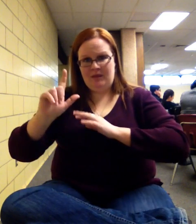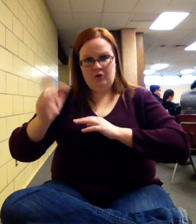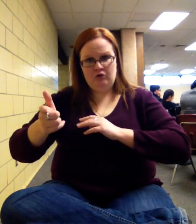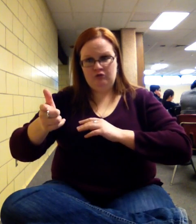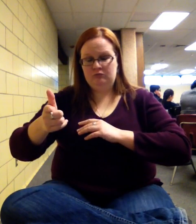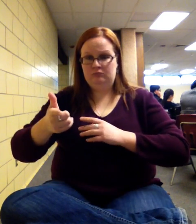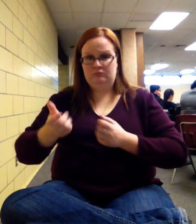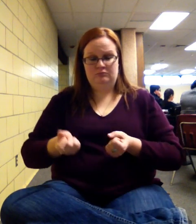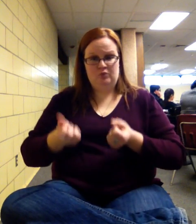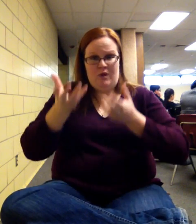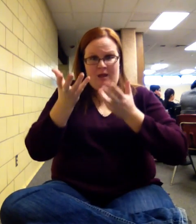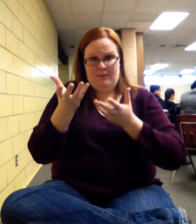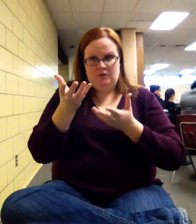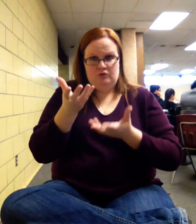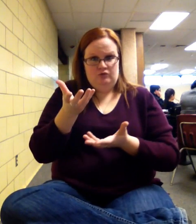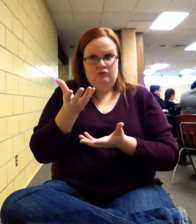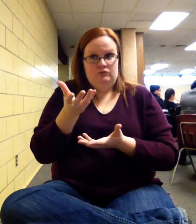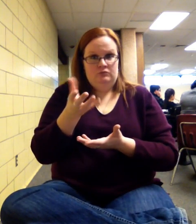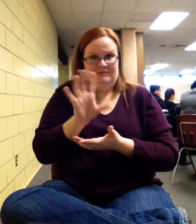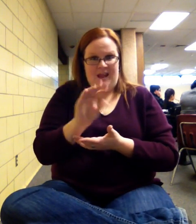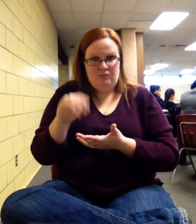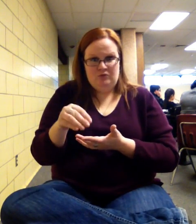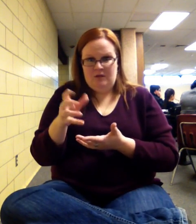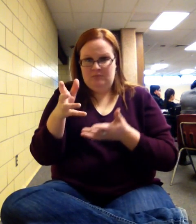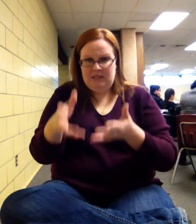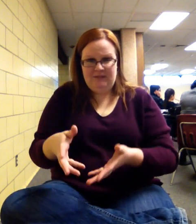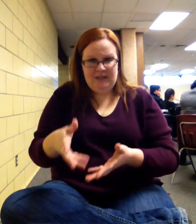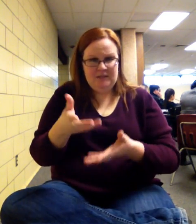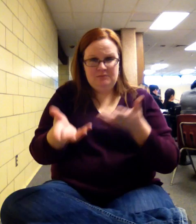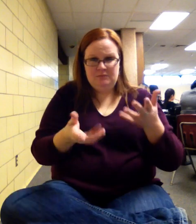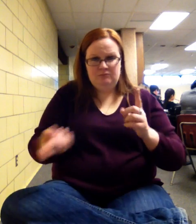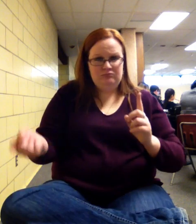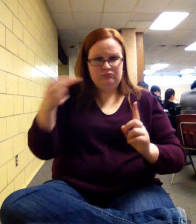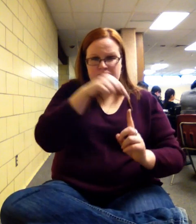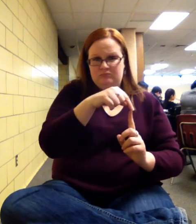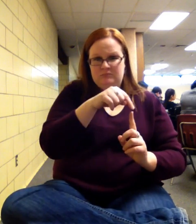so that that can happen? Do the calculation, you should get $78.35.